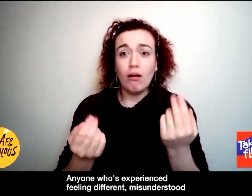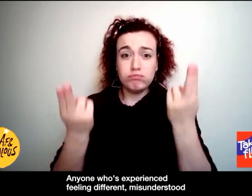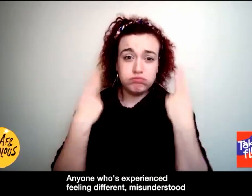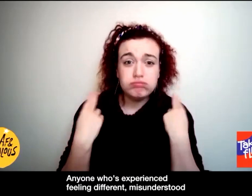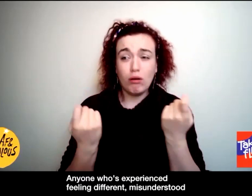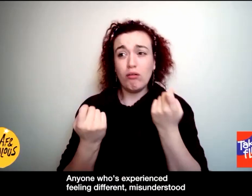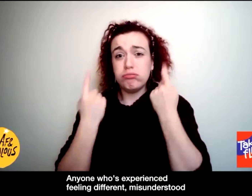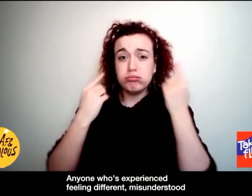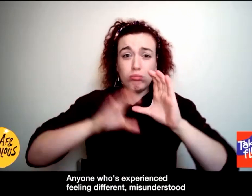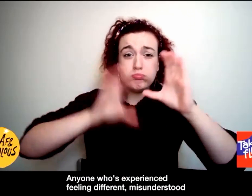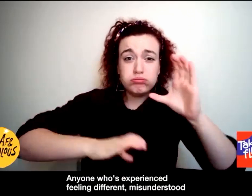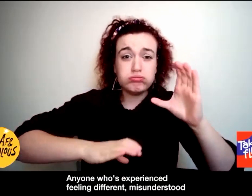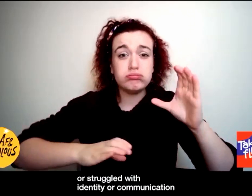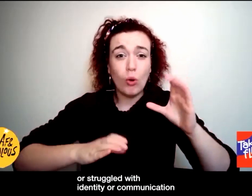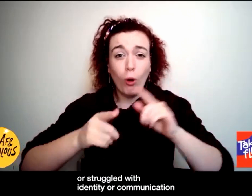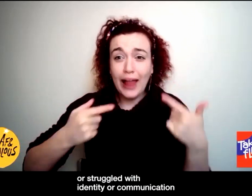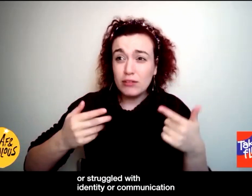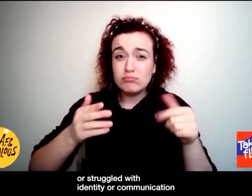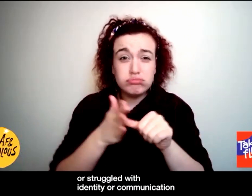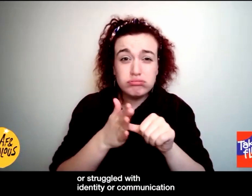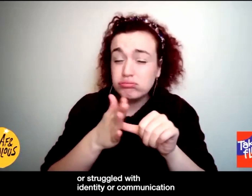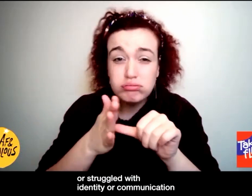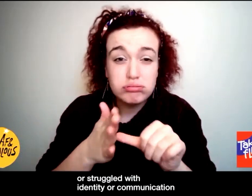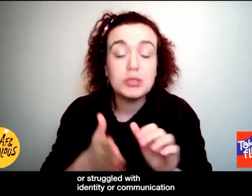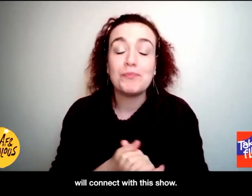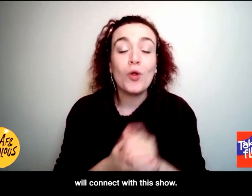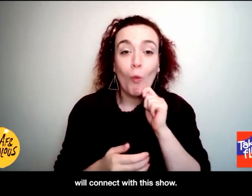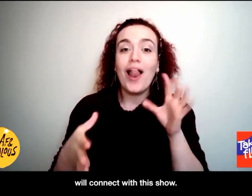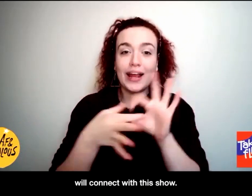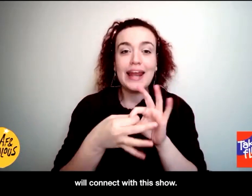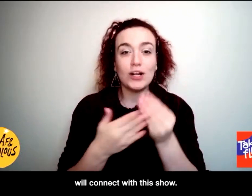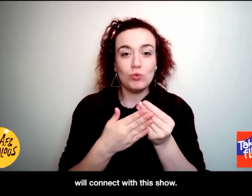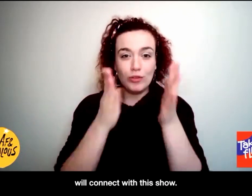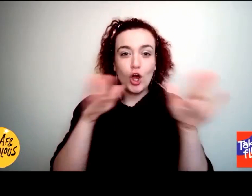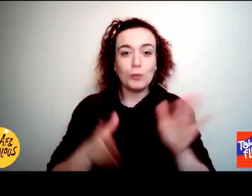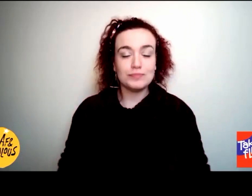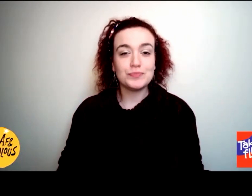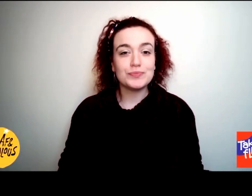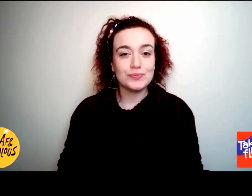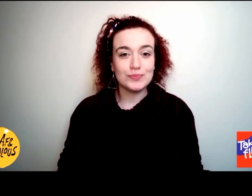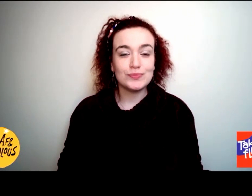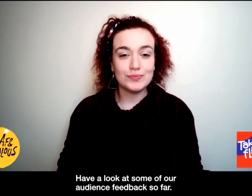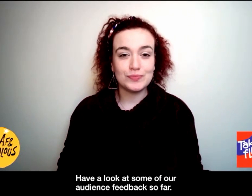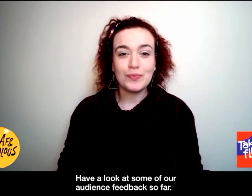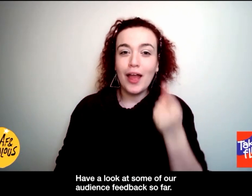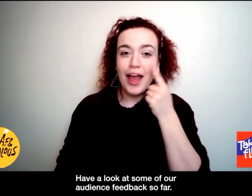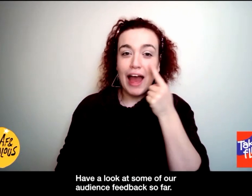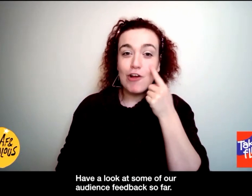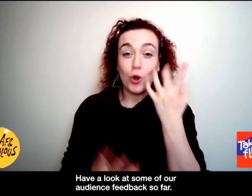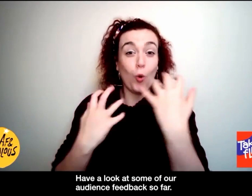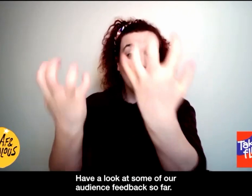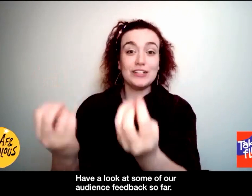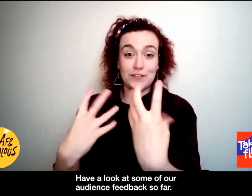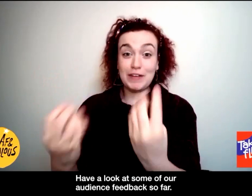Anyone who's experienced feeling different, misunderstood, or struggled with identity or communication will connect with this show. Have a look at